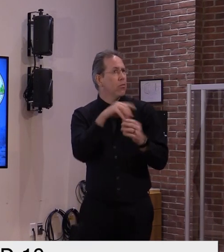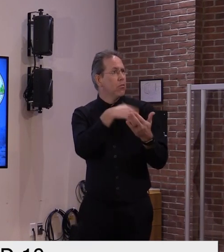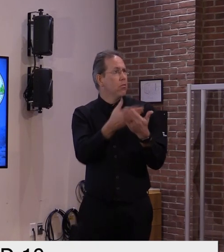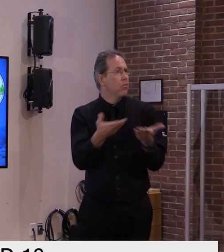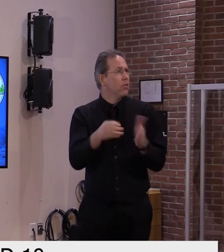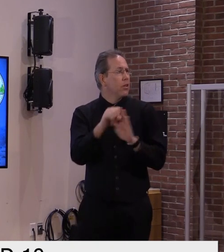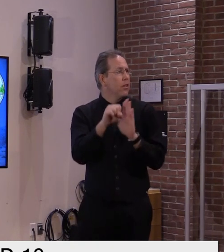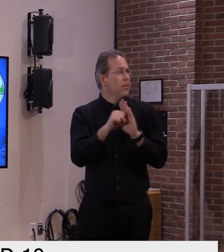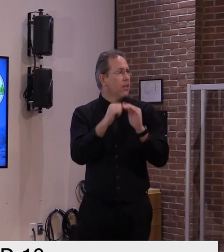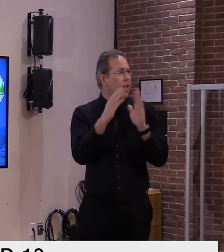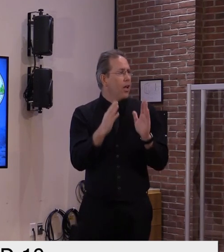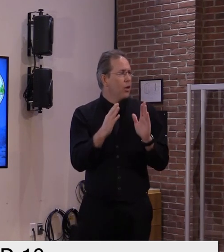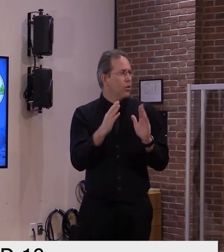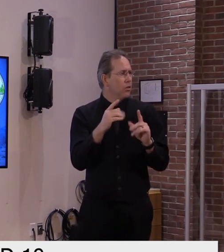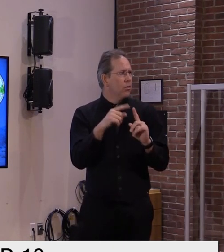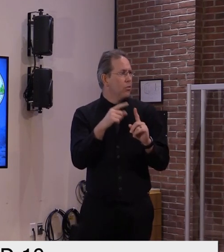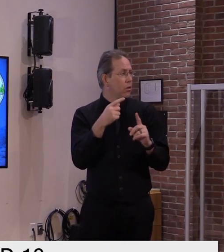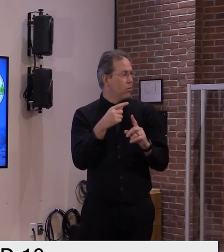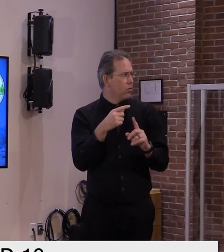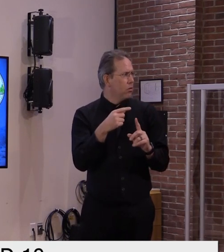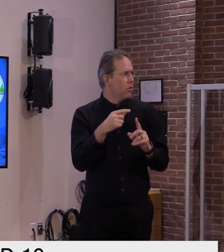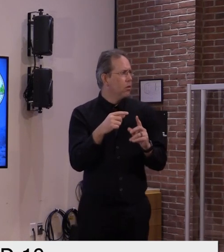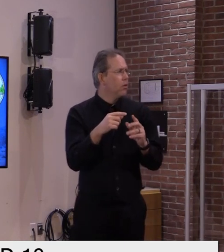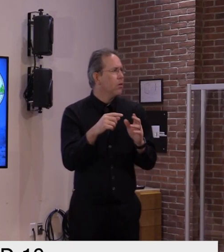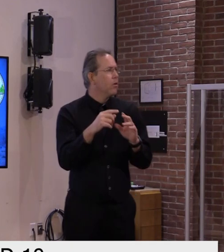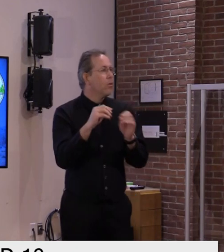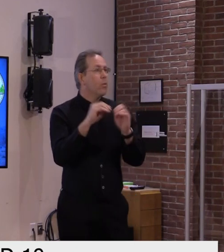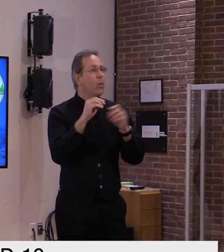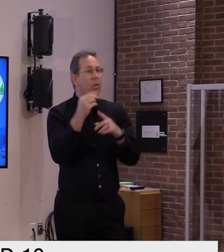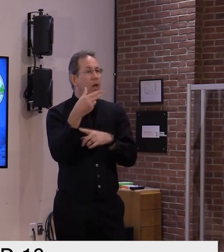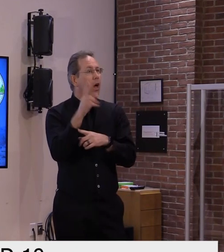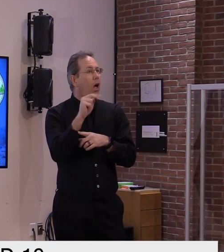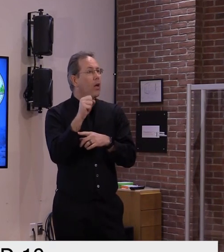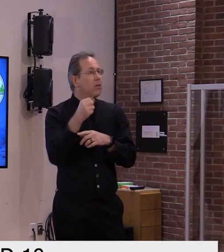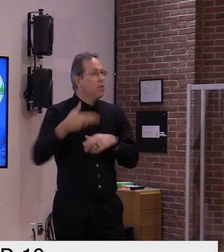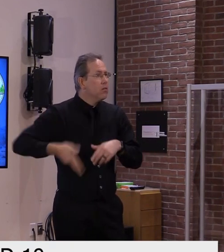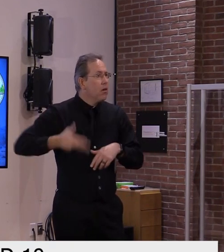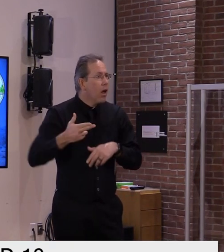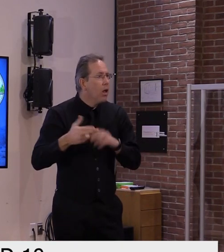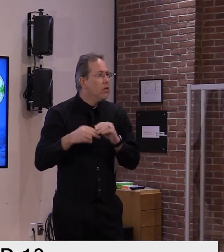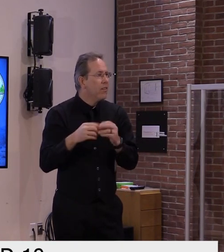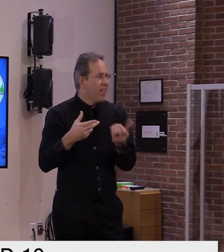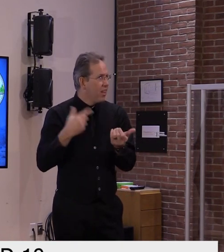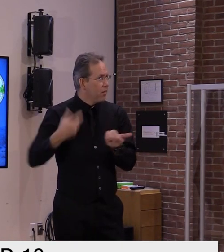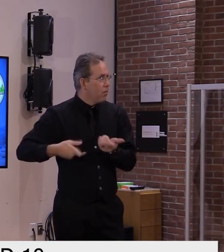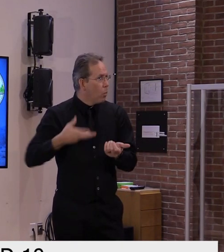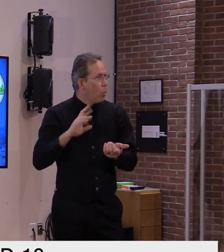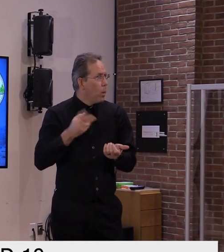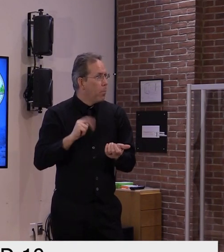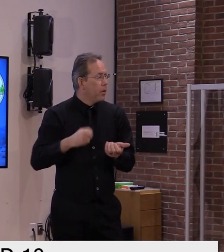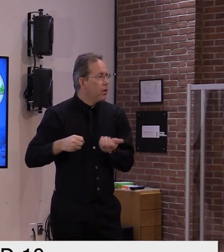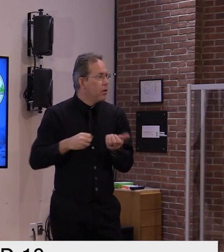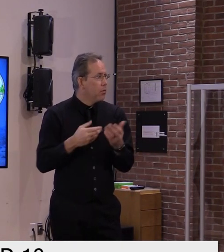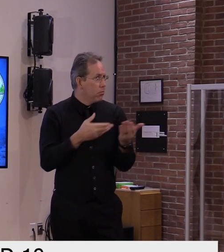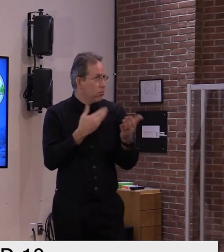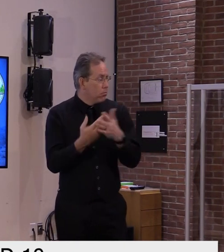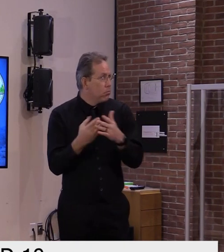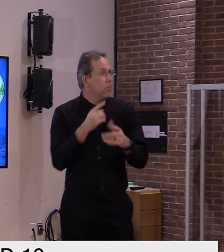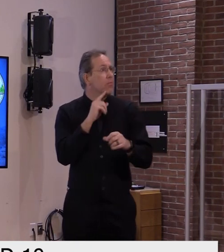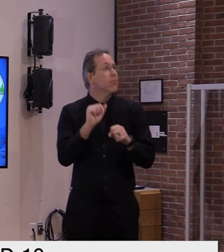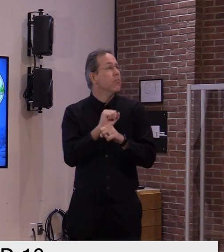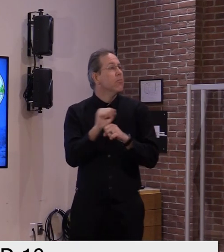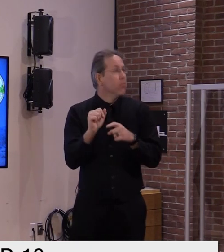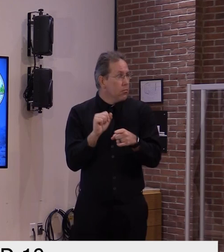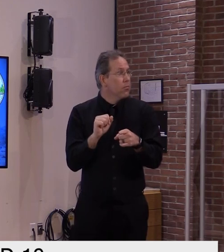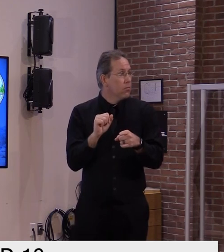protecting and making sure people have the right to protest, but also make sure that everyone is safe, especially if the calls are for possible